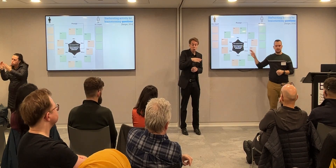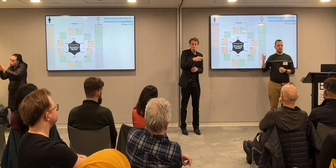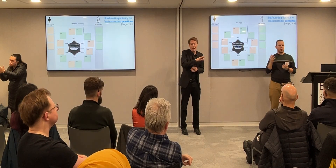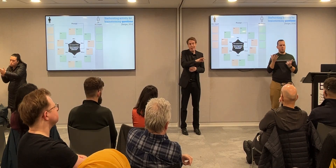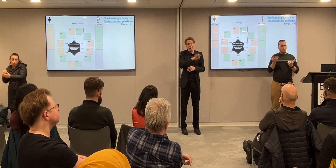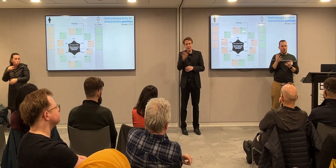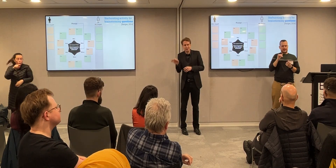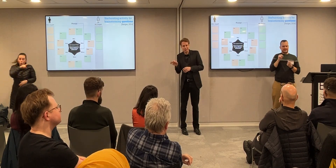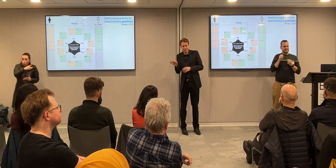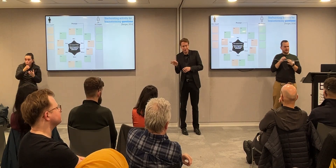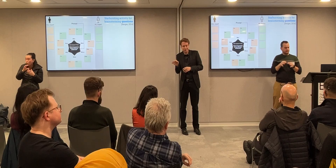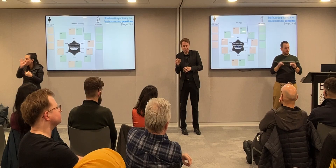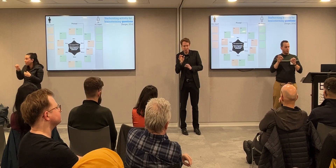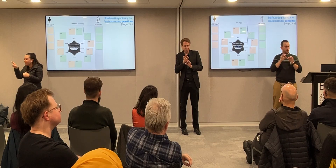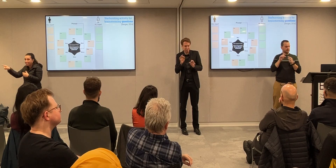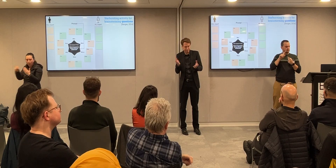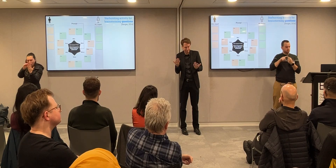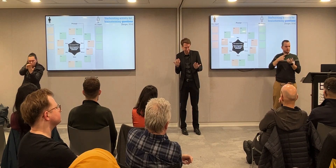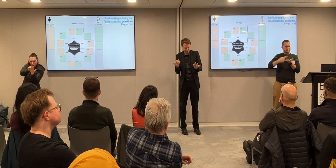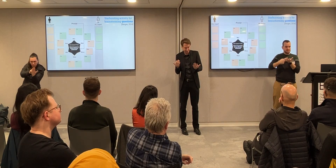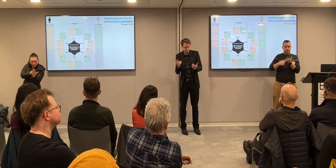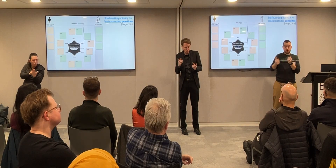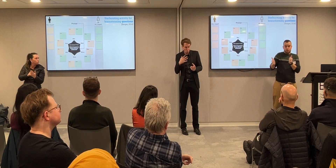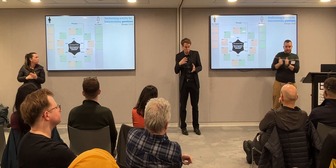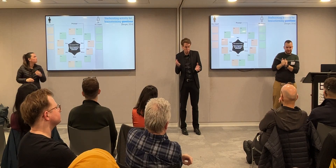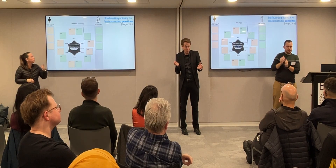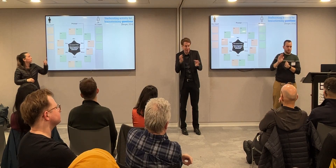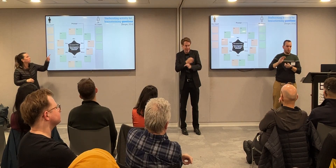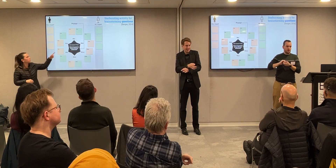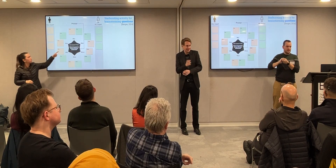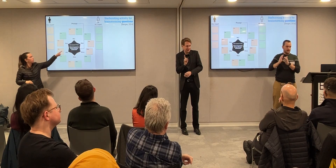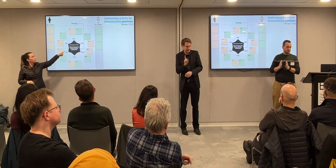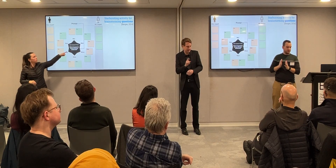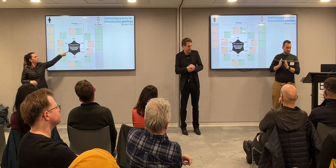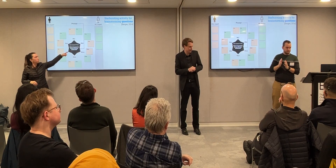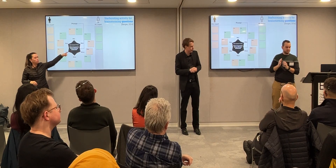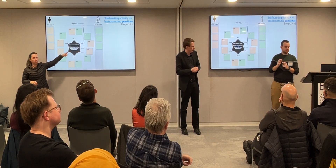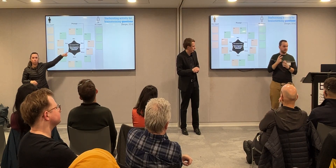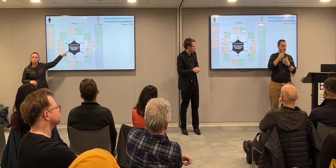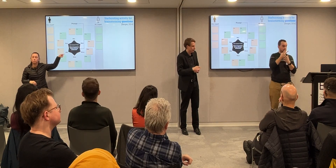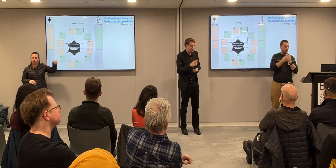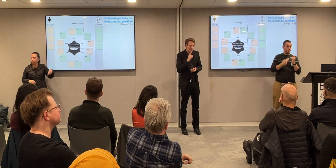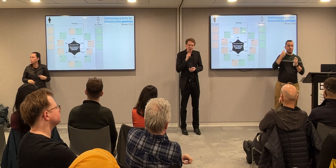So the question here in the middle says, what is important to discuss with your collaborator?